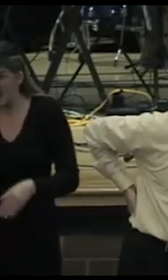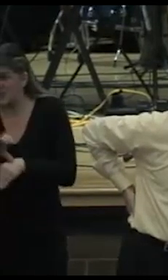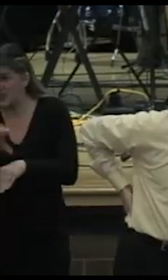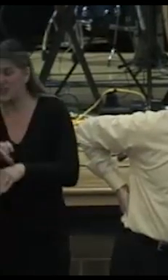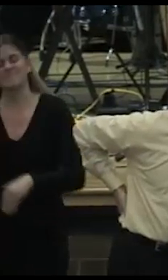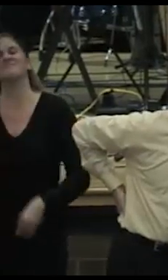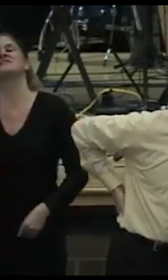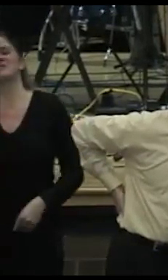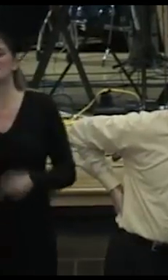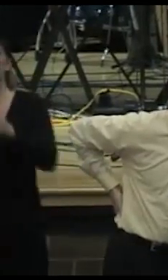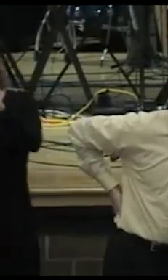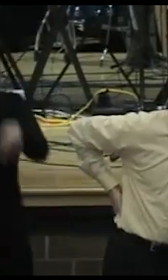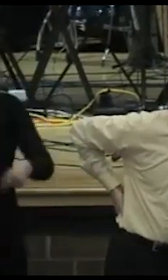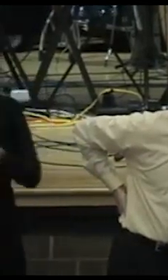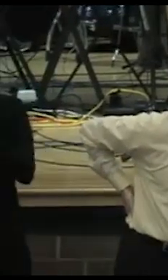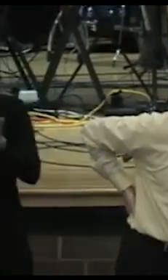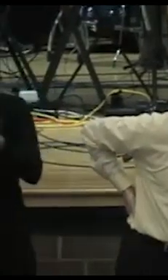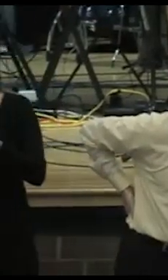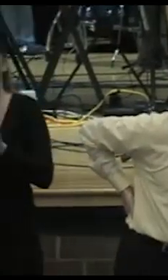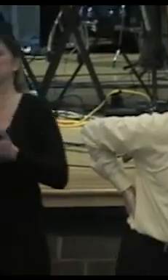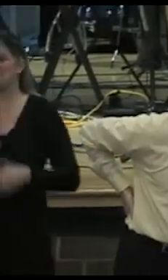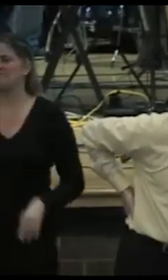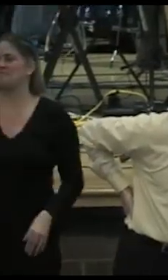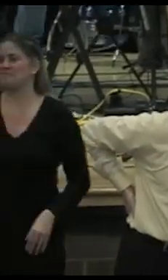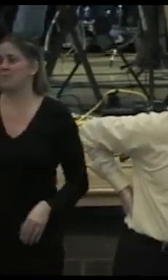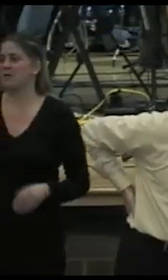of God, somebody helped us meet a need.